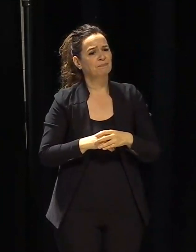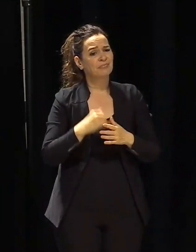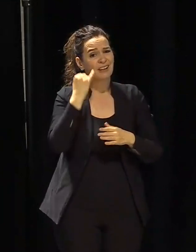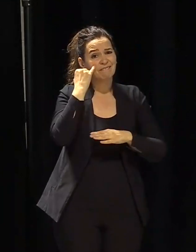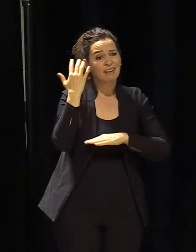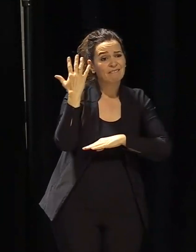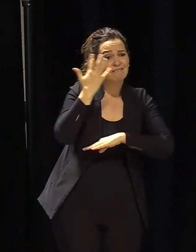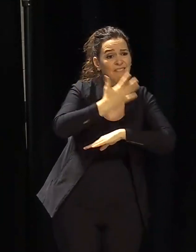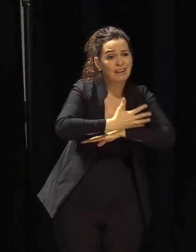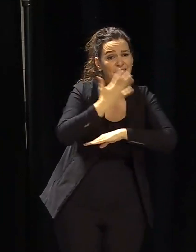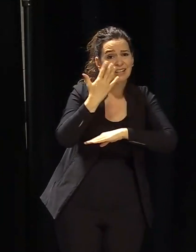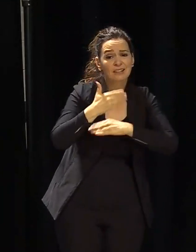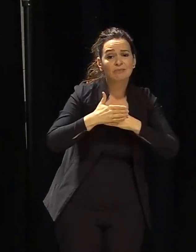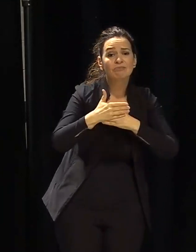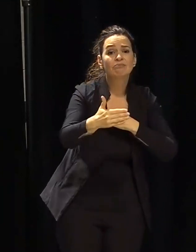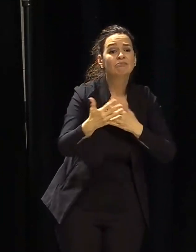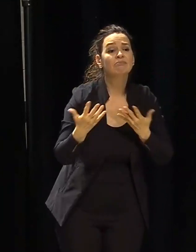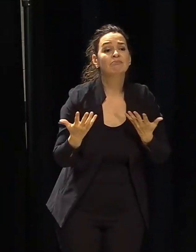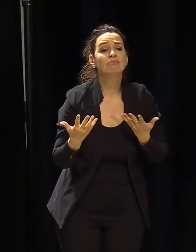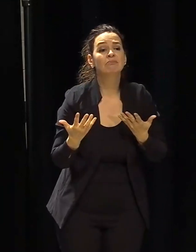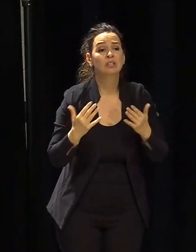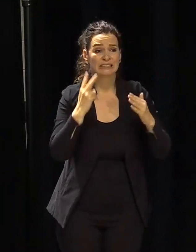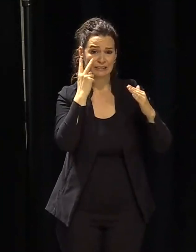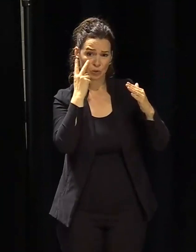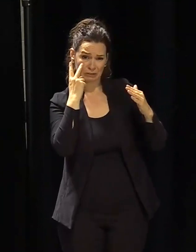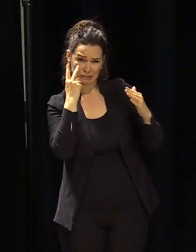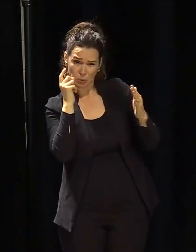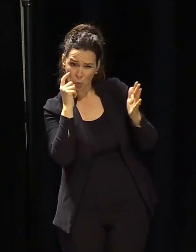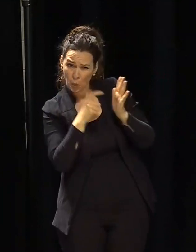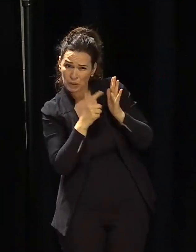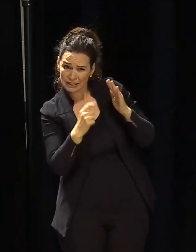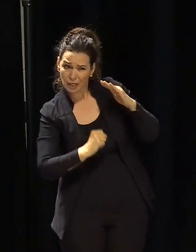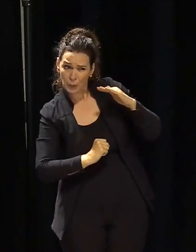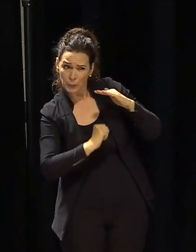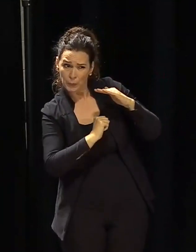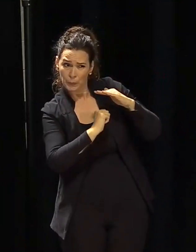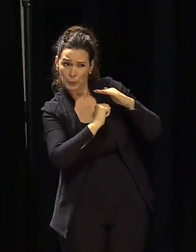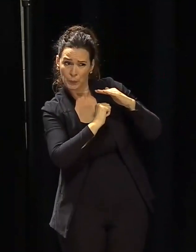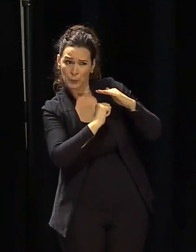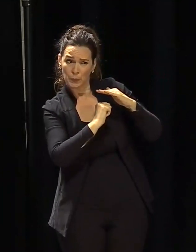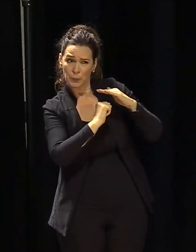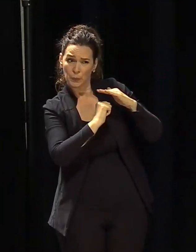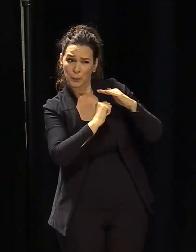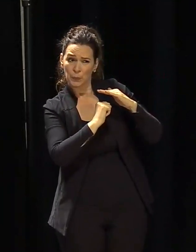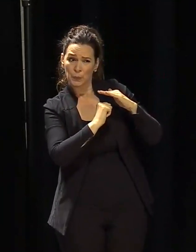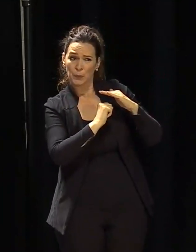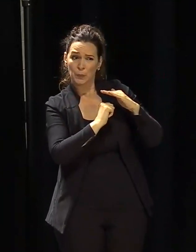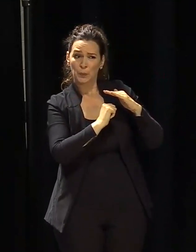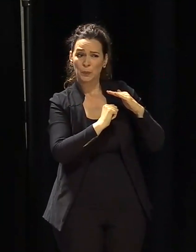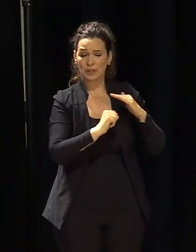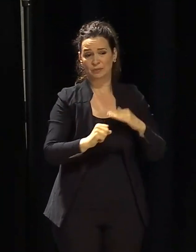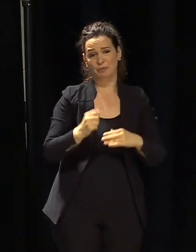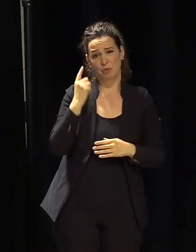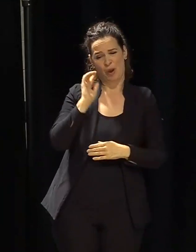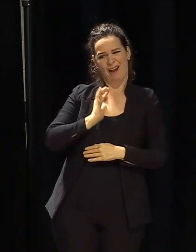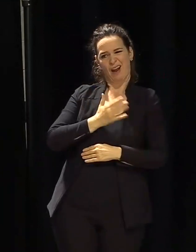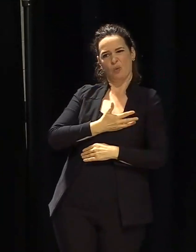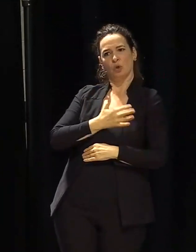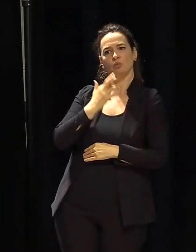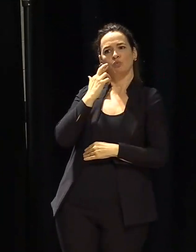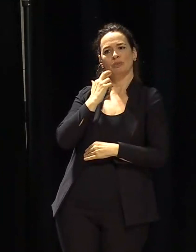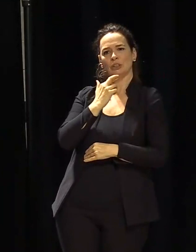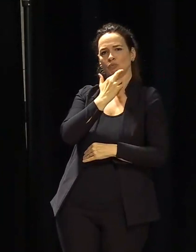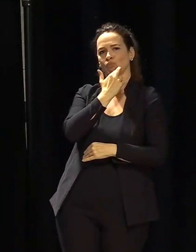yellow zone related to indoor dining. Much of our community is already in a yellow zone, some in an orange